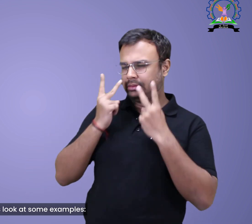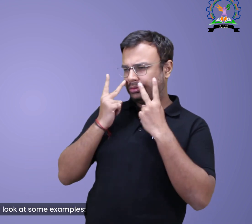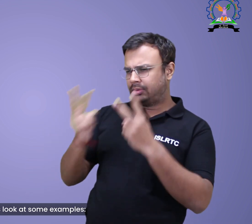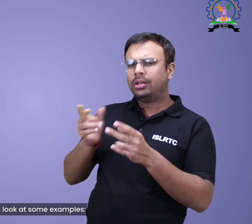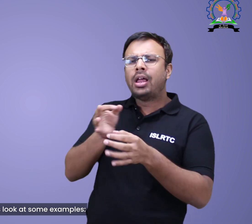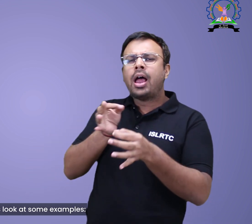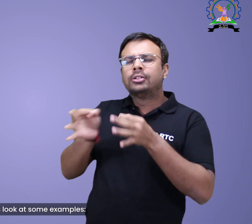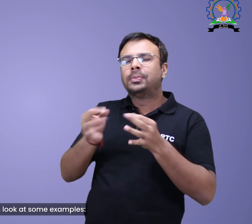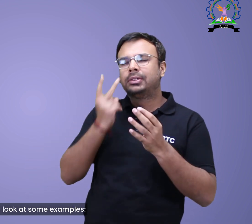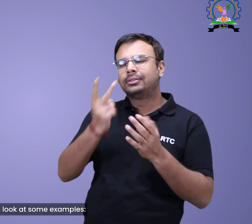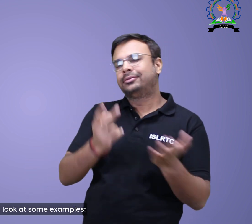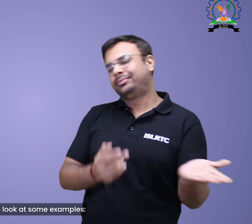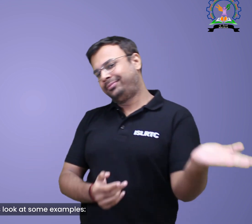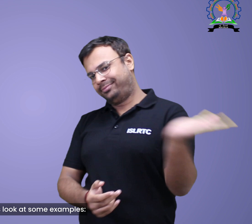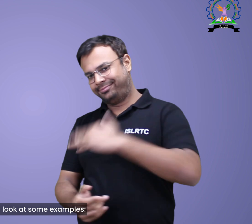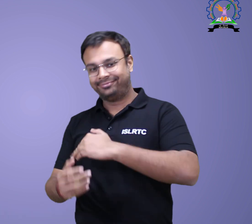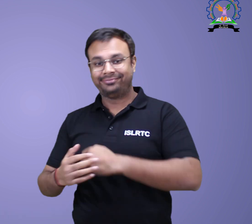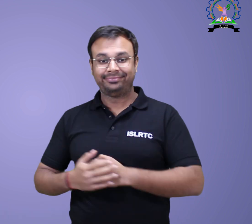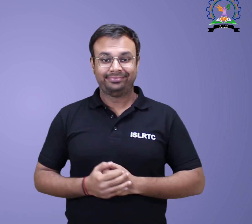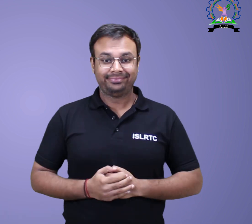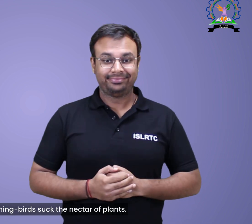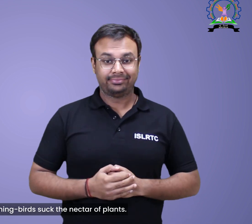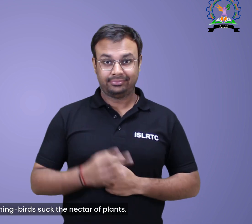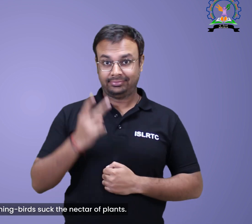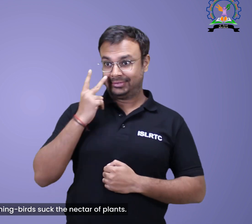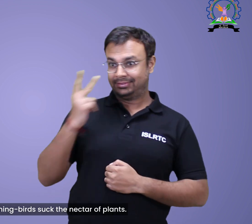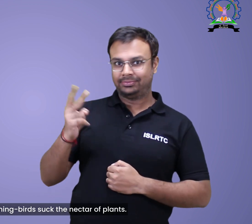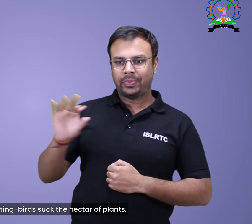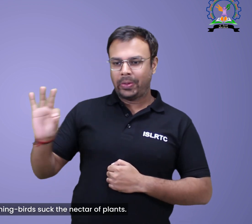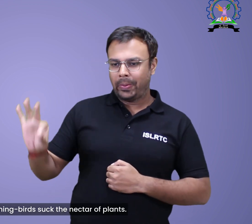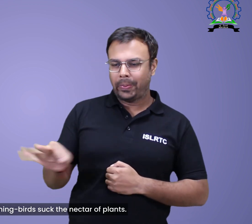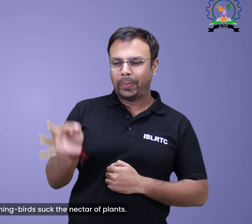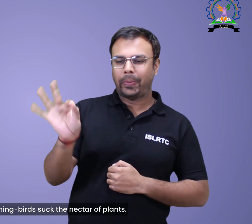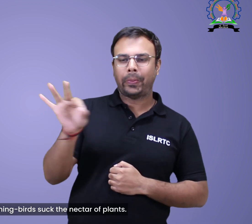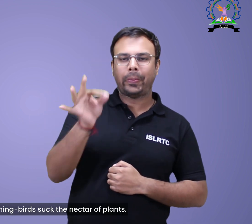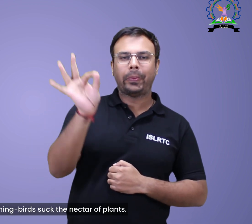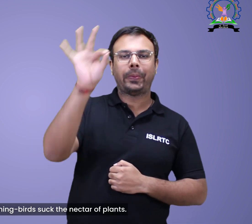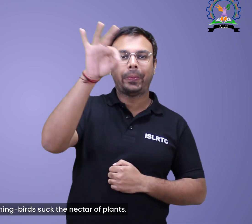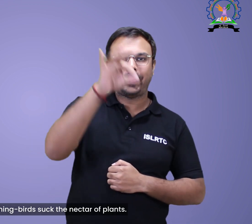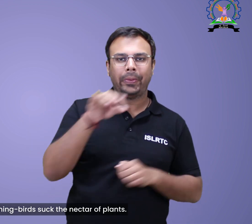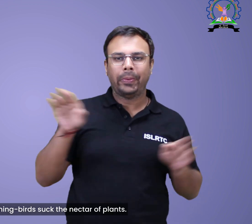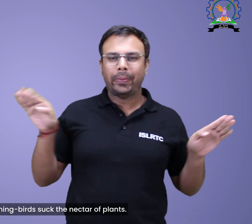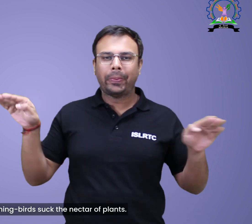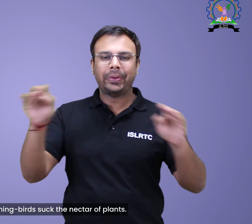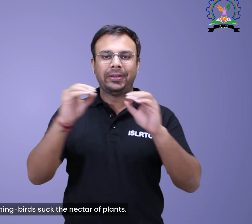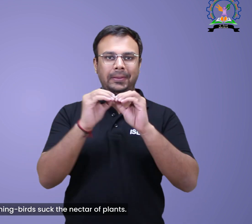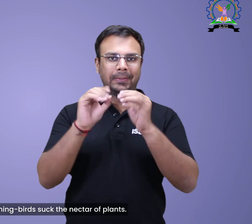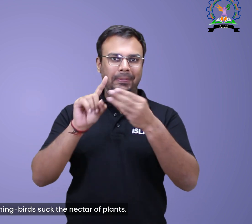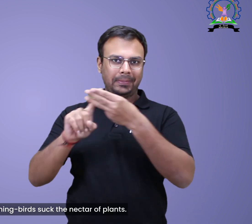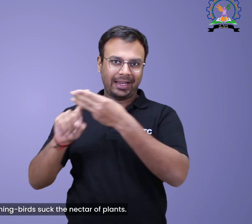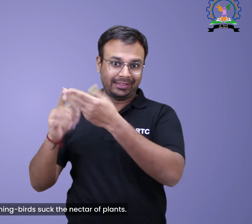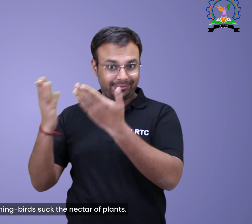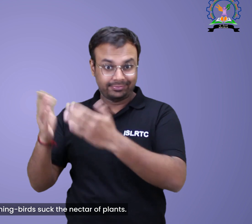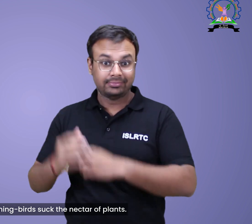us look at some examples. Times bees and hummingbirds suck the nectar of plants.